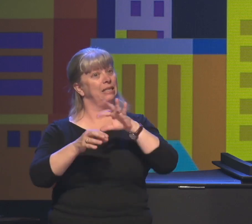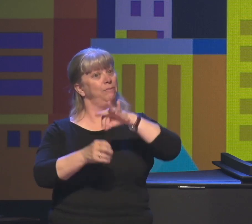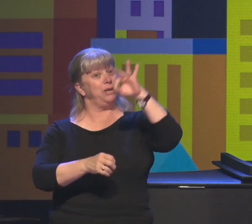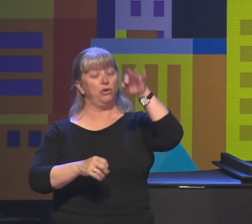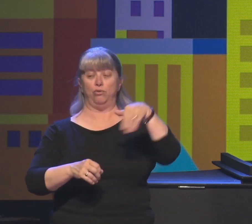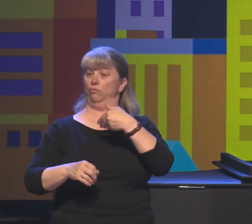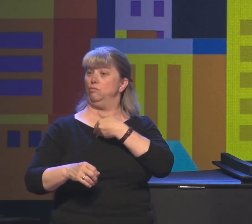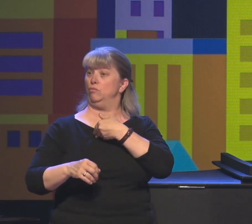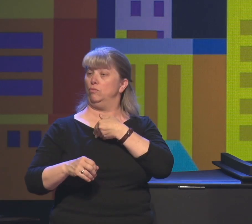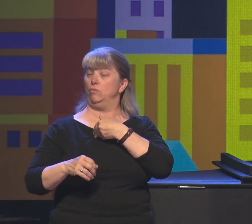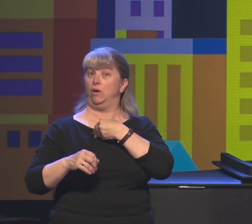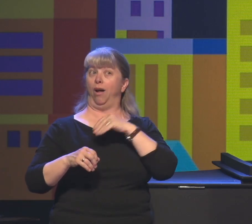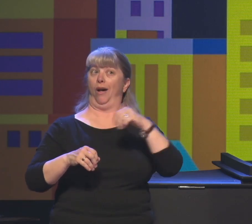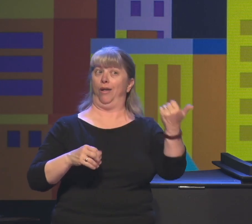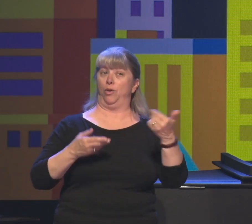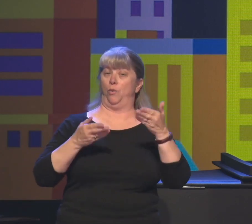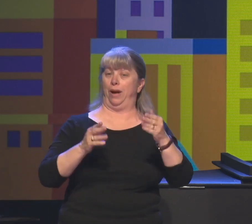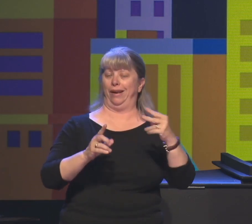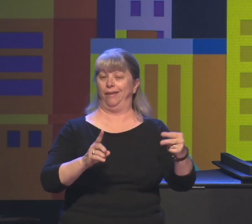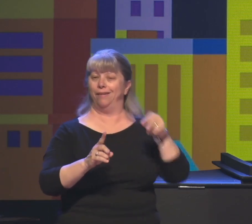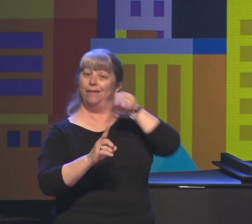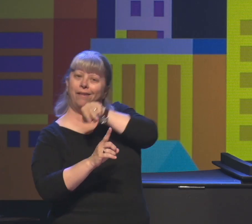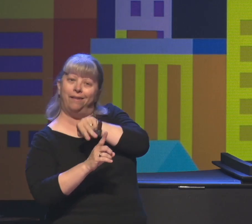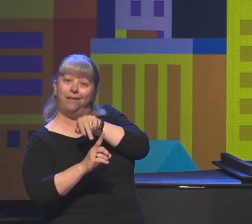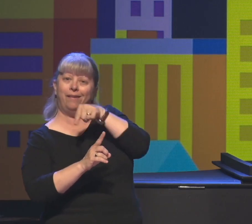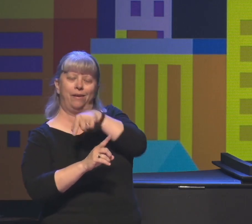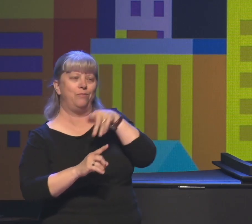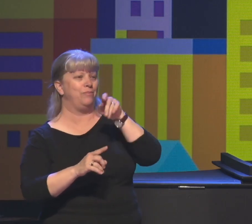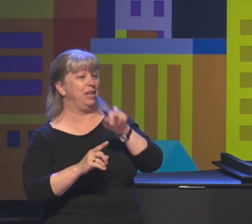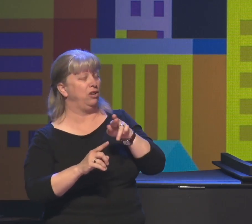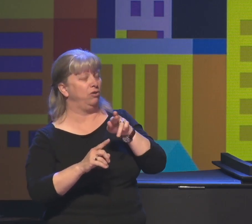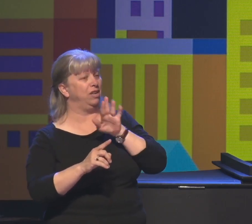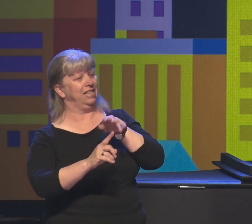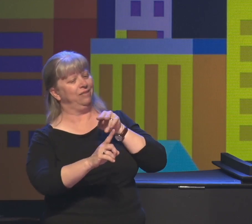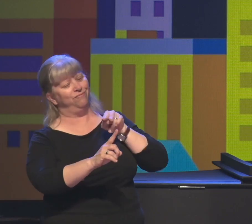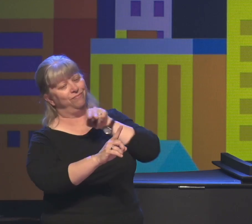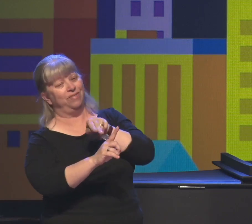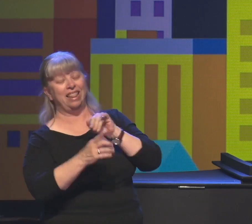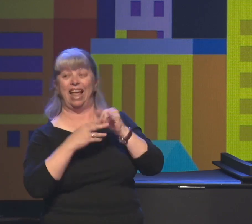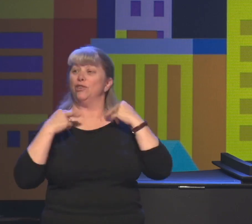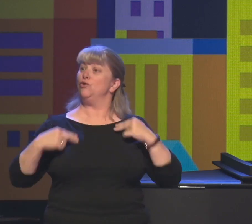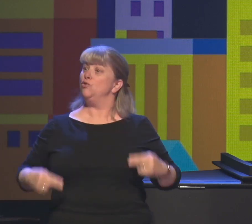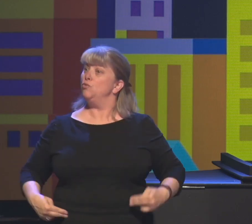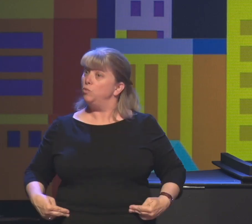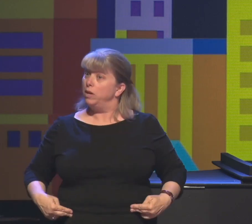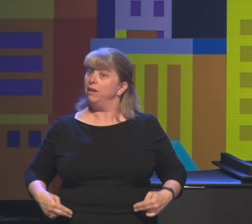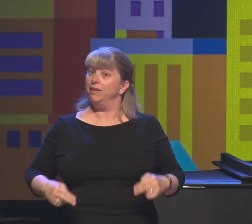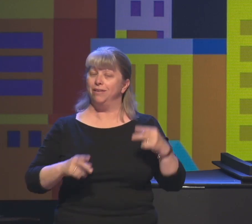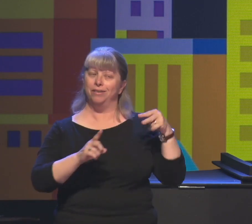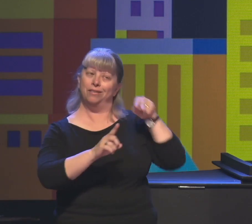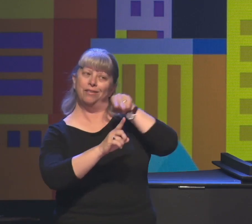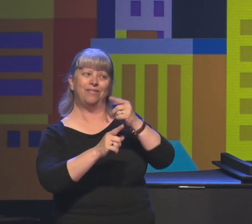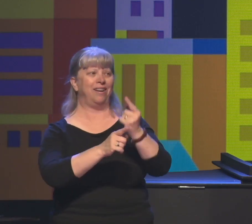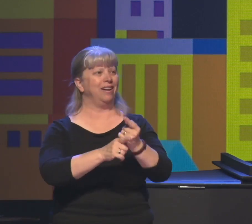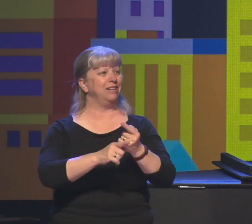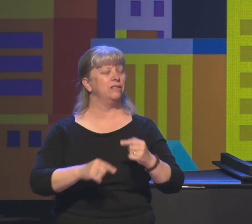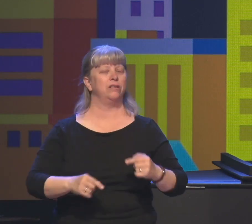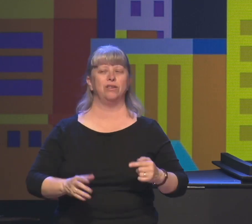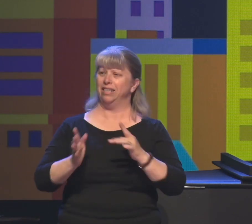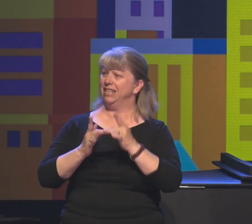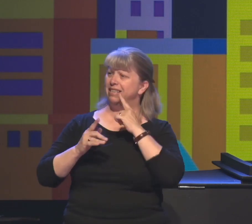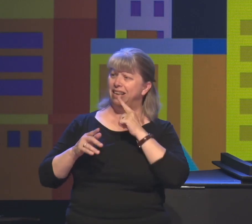a second way of seeing things, which is the way Peter would look through his lens, and that was a human perspective, right? So